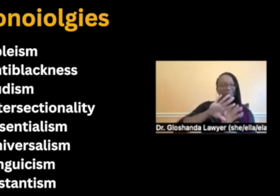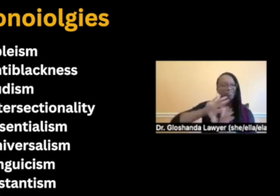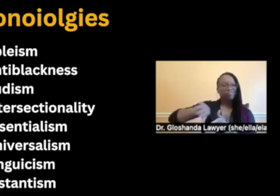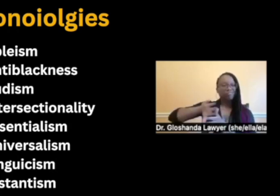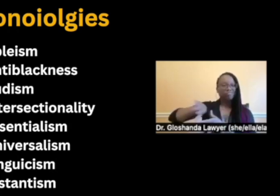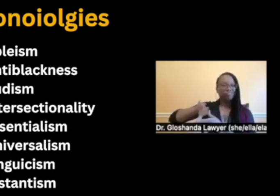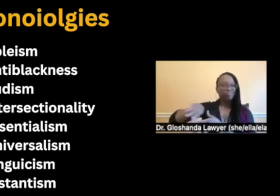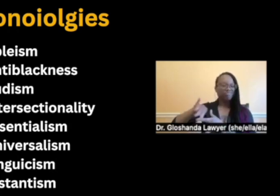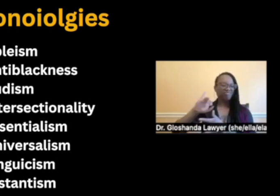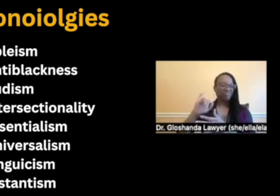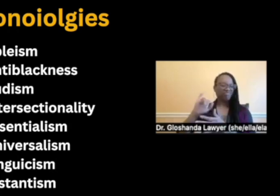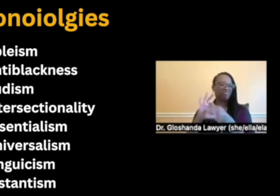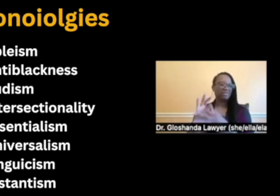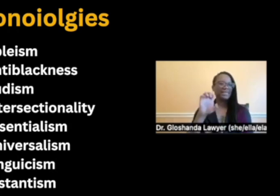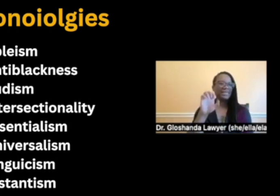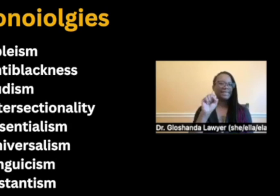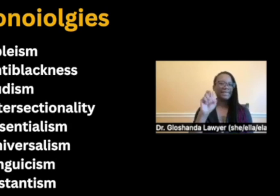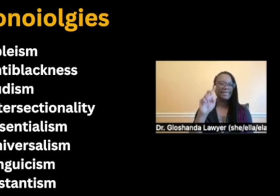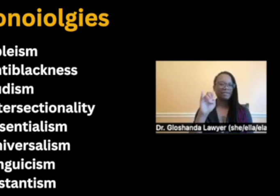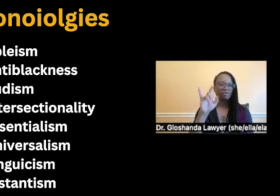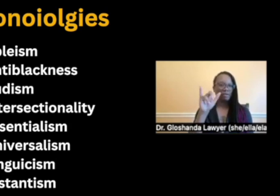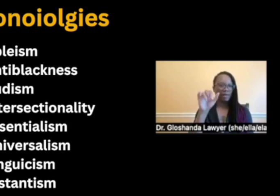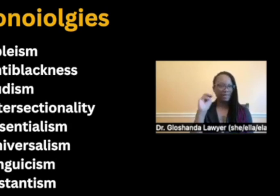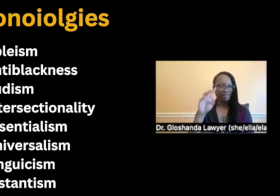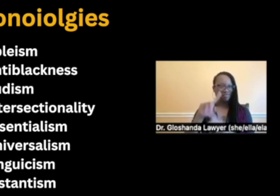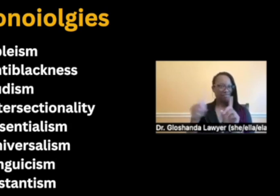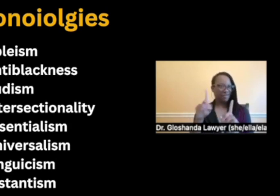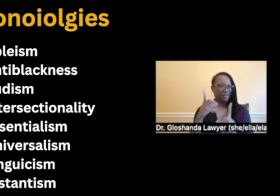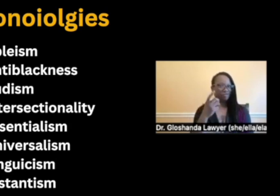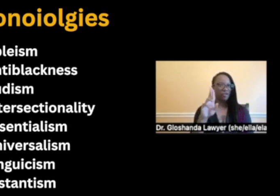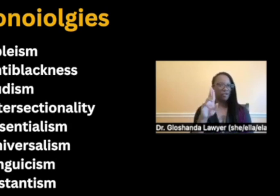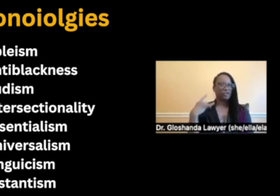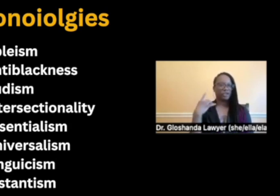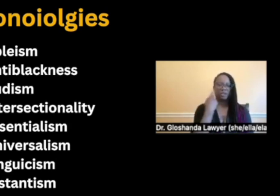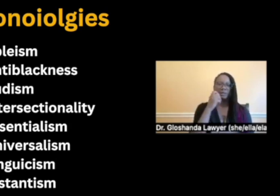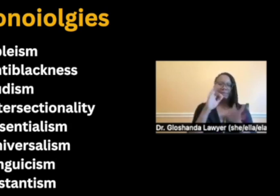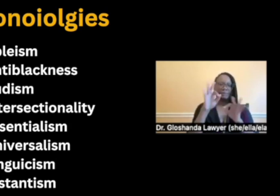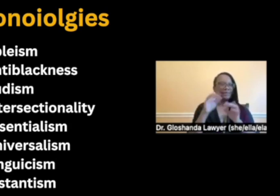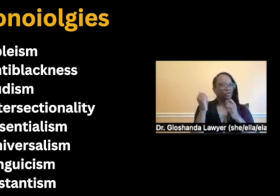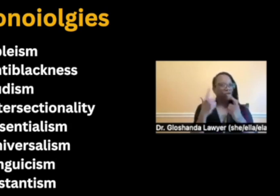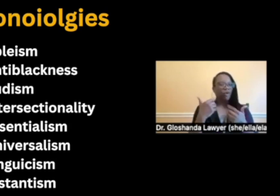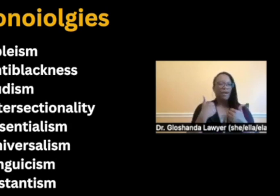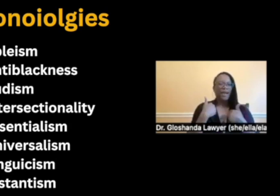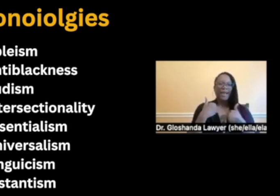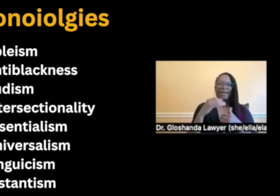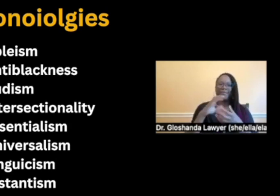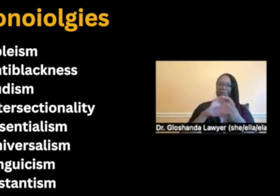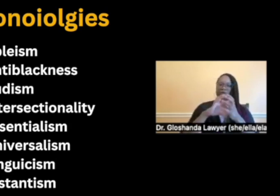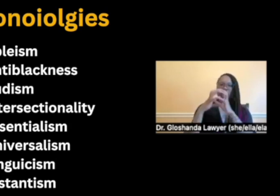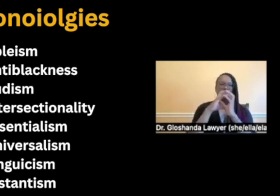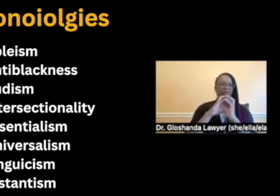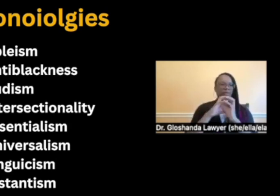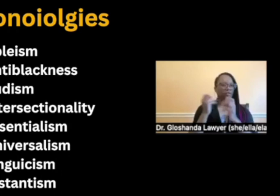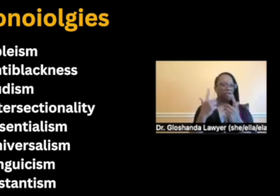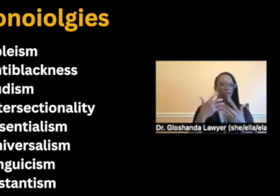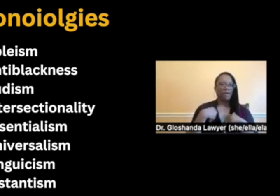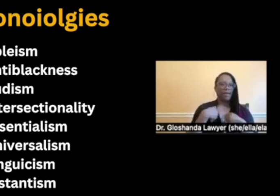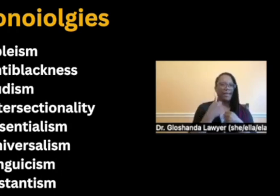You think about deafness first, and really extensionalism is detaching yourself from all of your other identities.